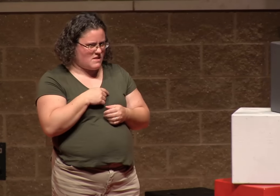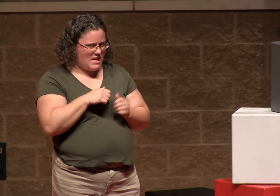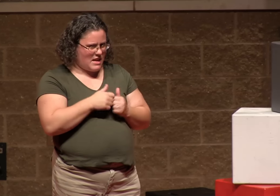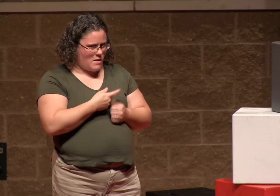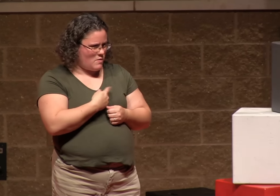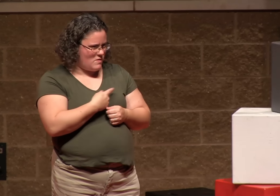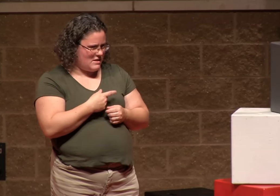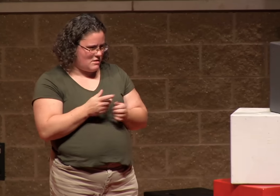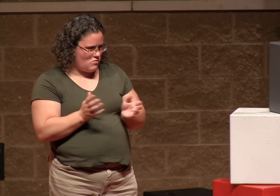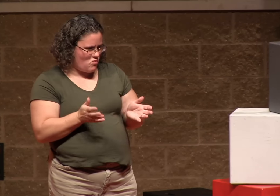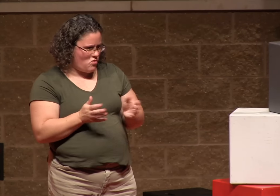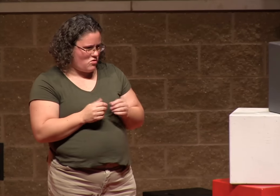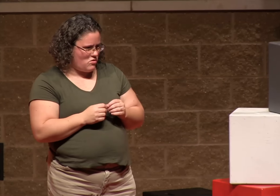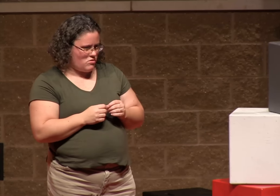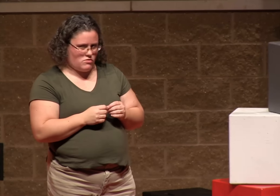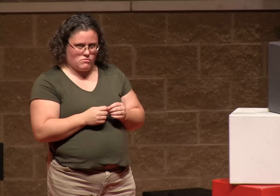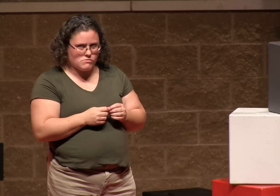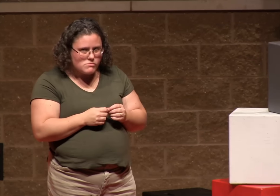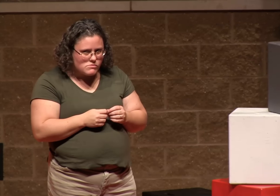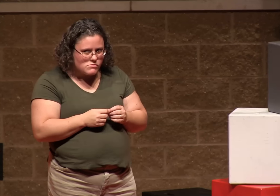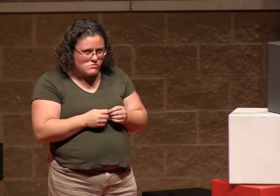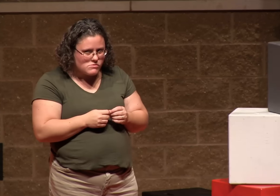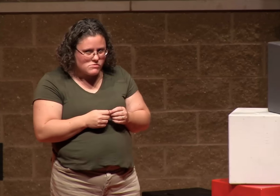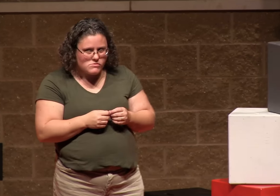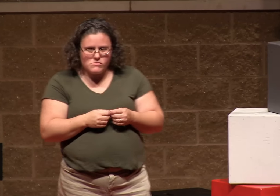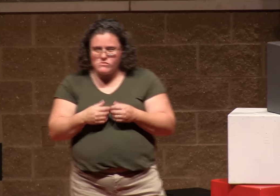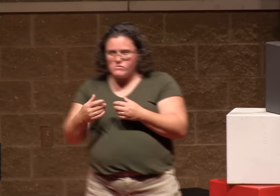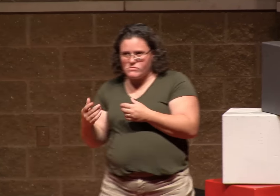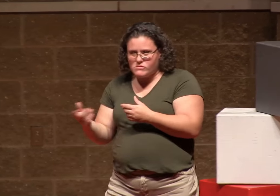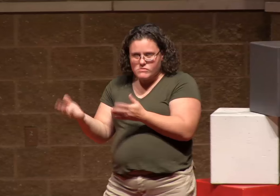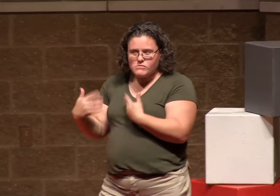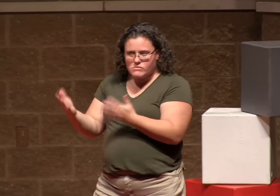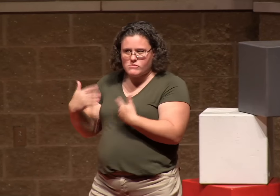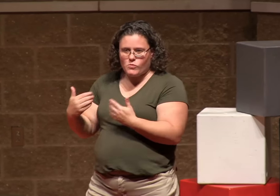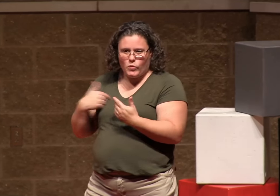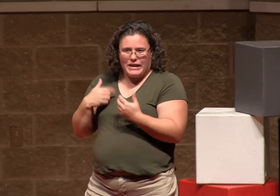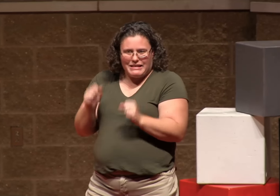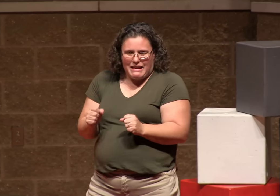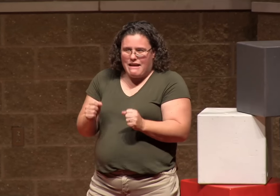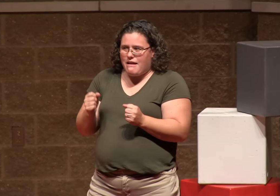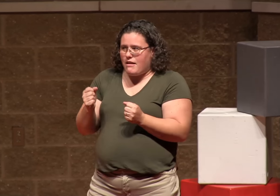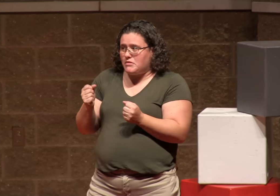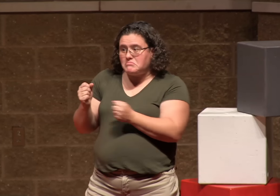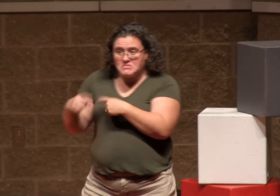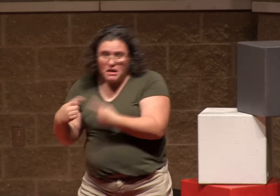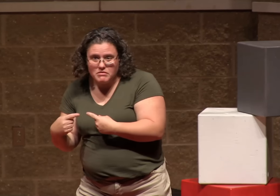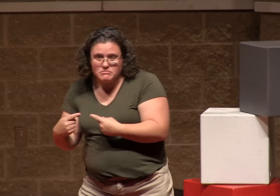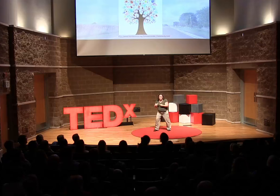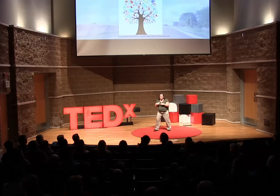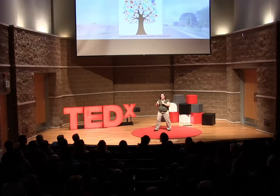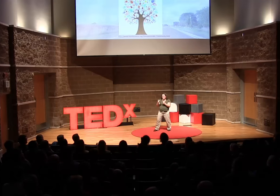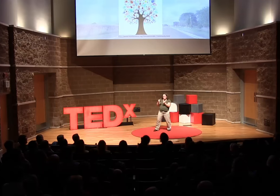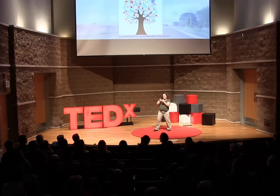afraid of deaf. You may be more afraid of the communication barrier. We can really communicate.